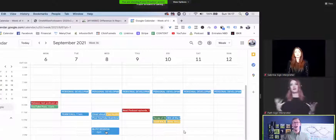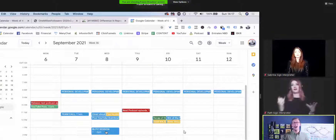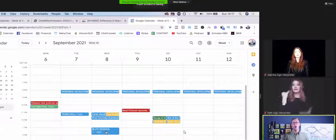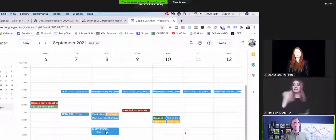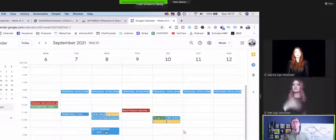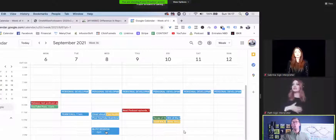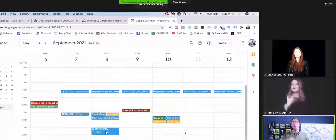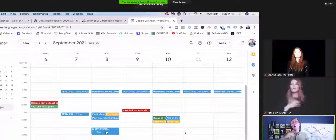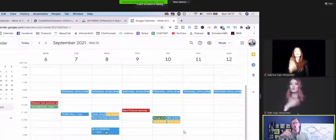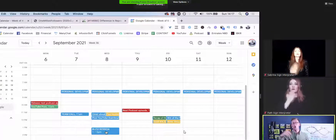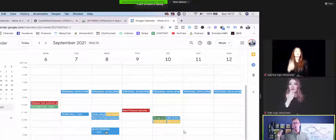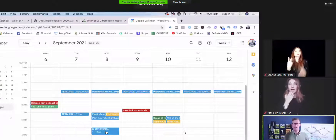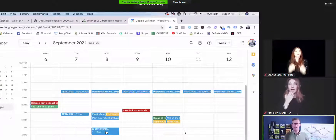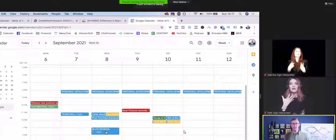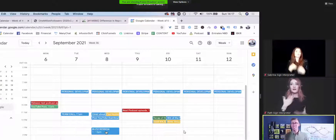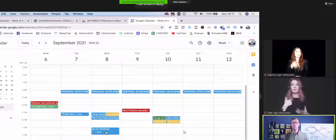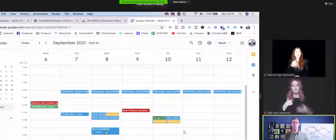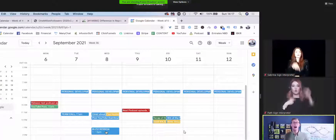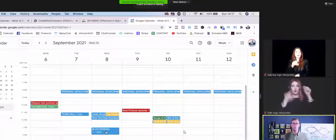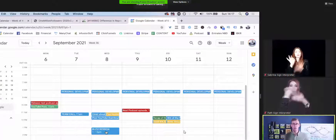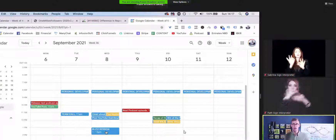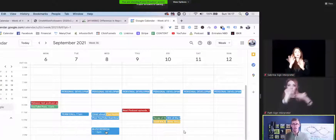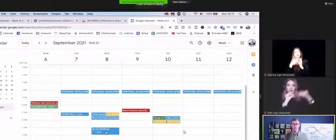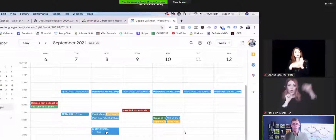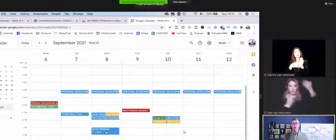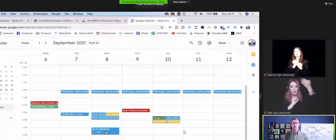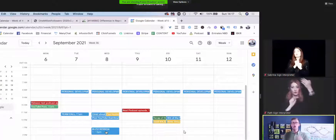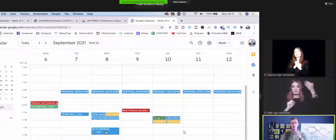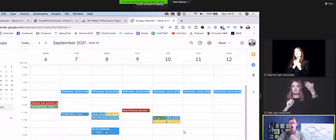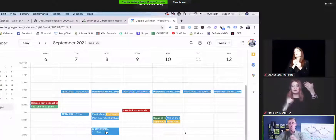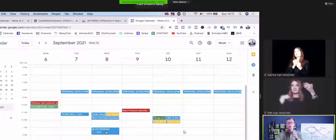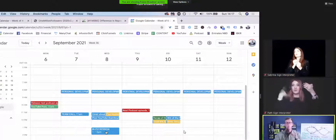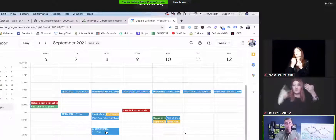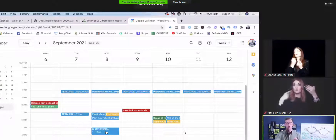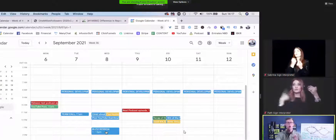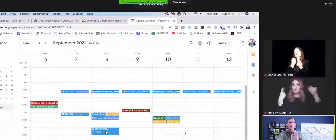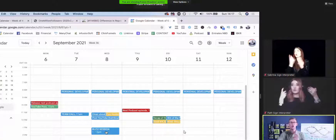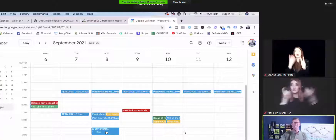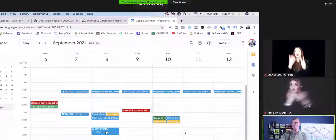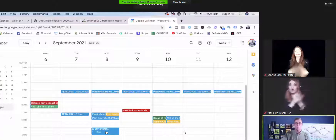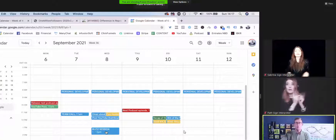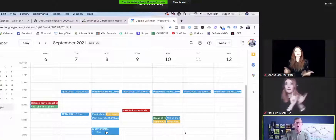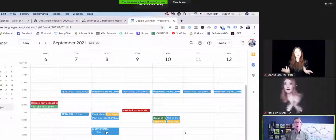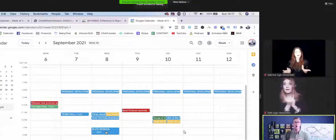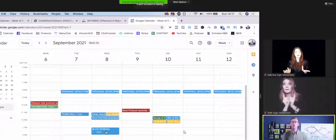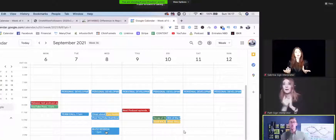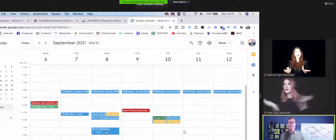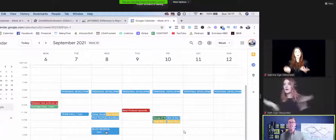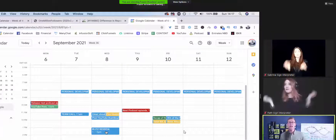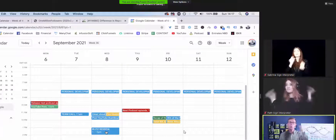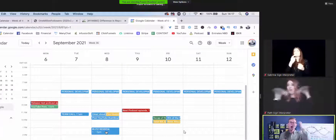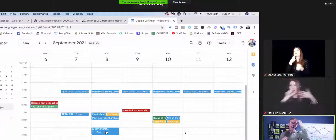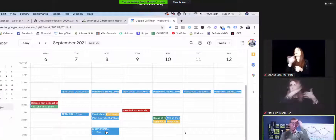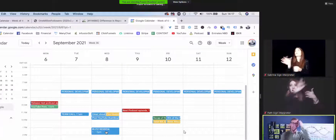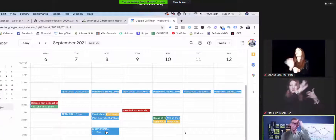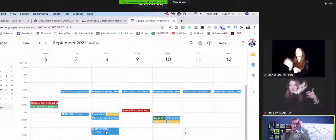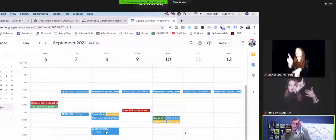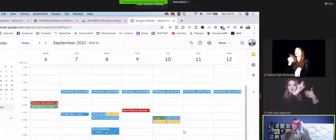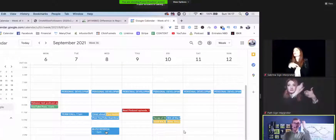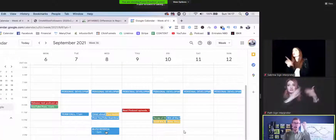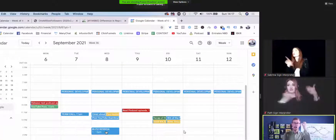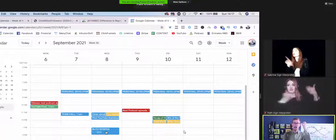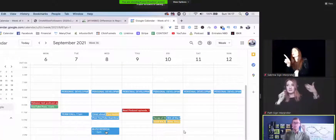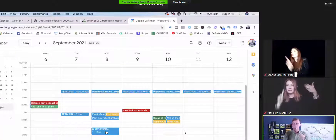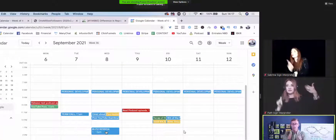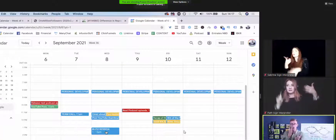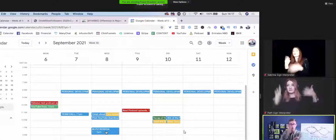identify what you're procrastinating and why you're procrastinating. Start to block your time. Understand what activity you're doing in the time,